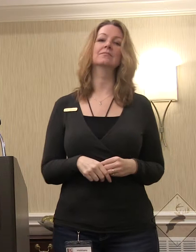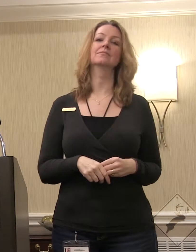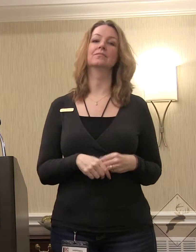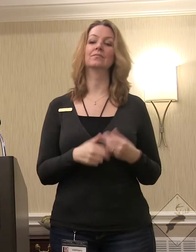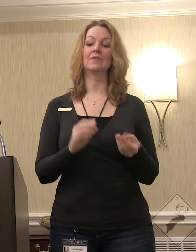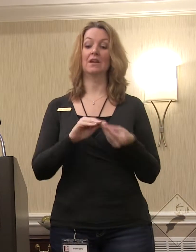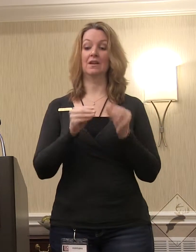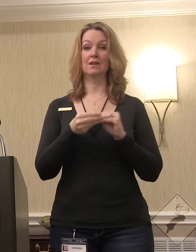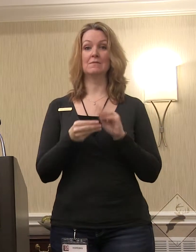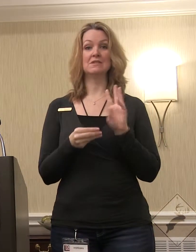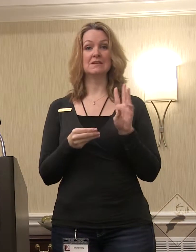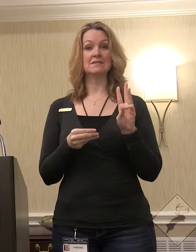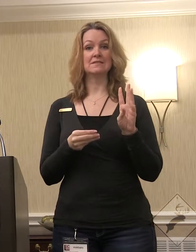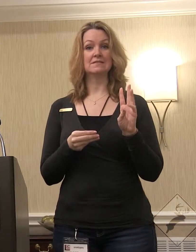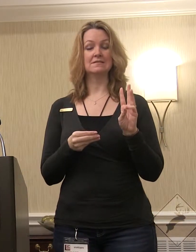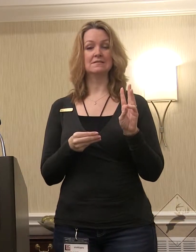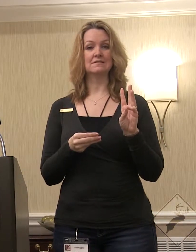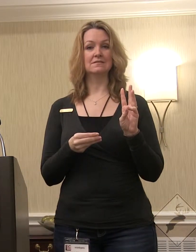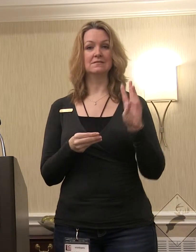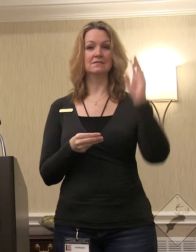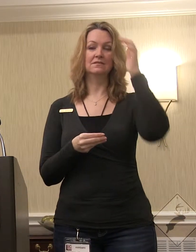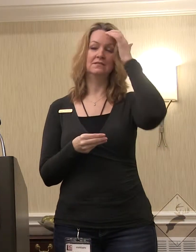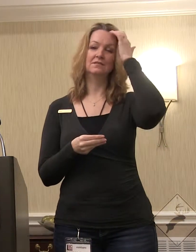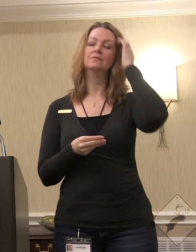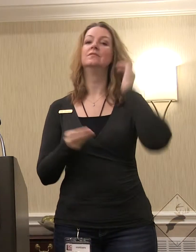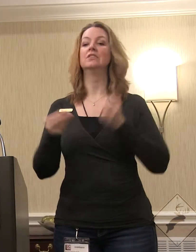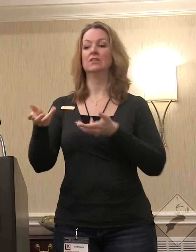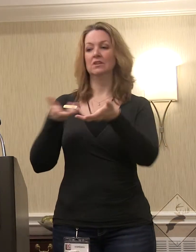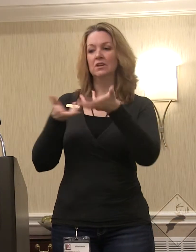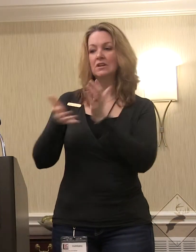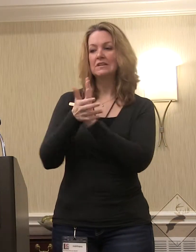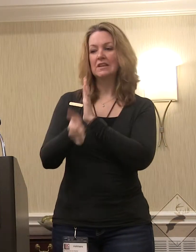Number 6, interpersonal skills in fundraising.